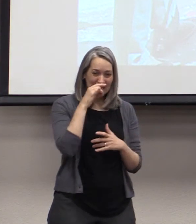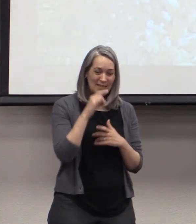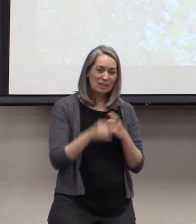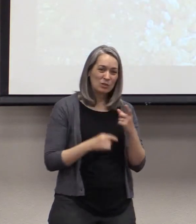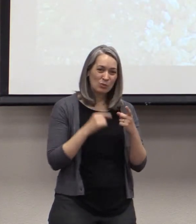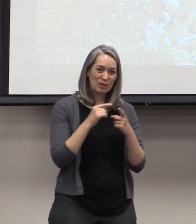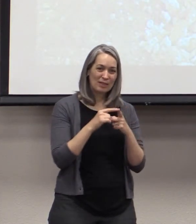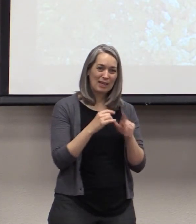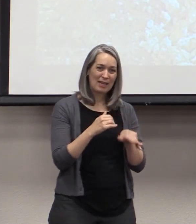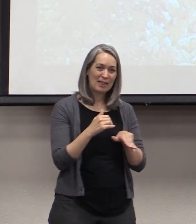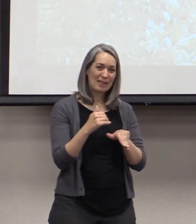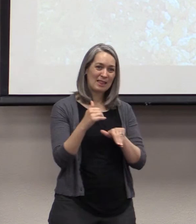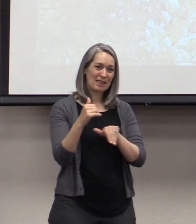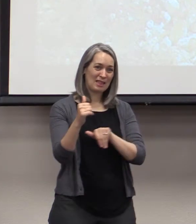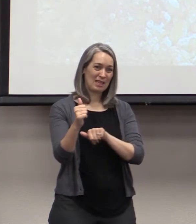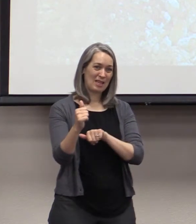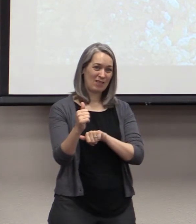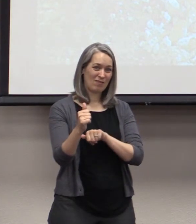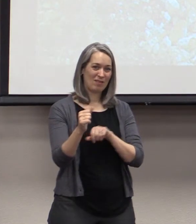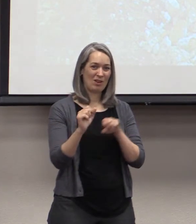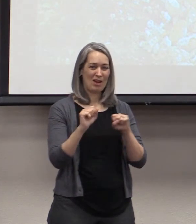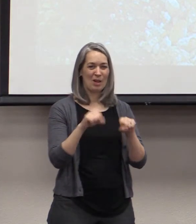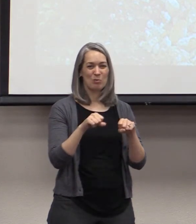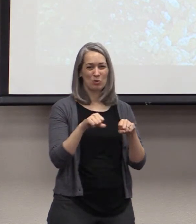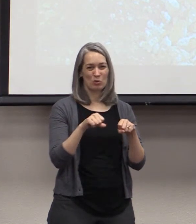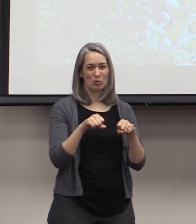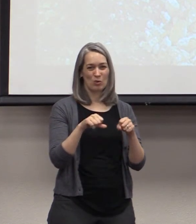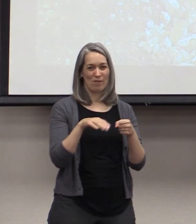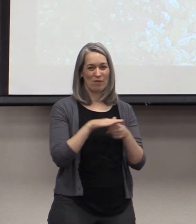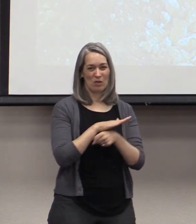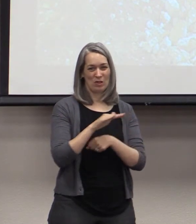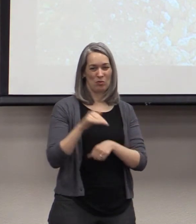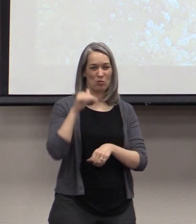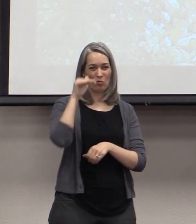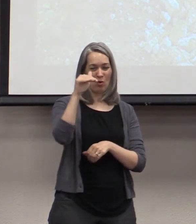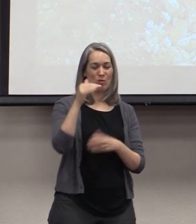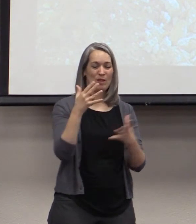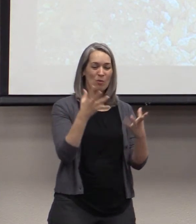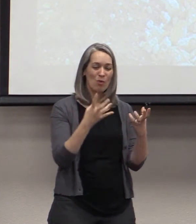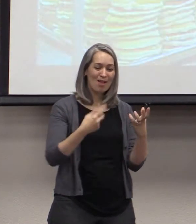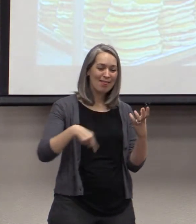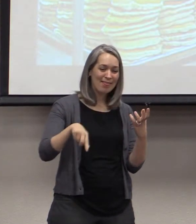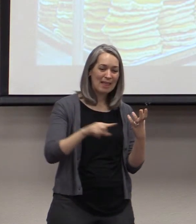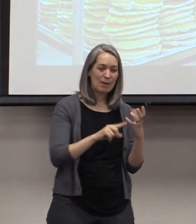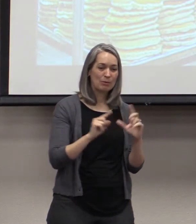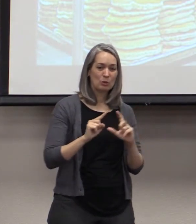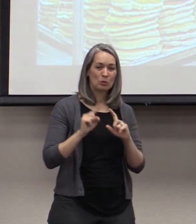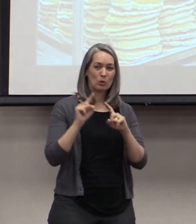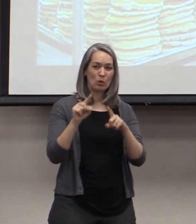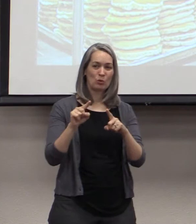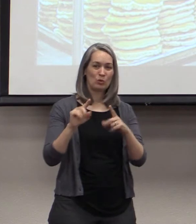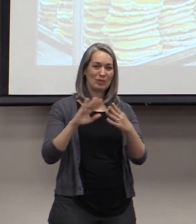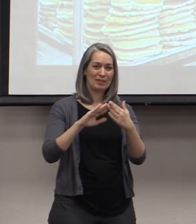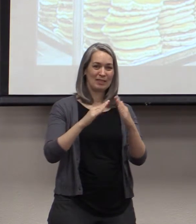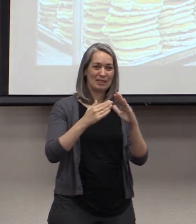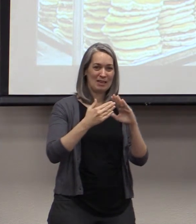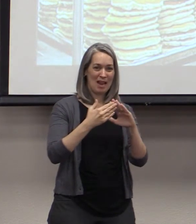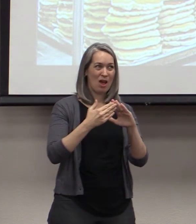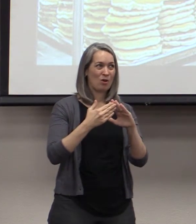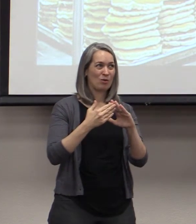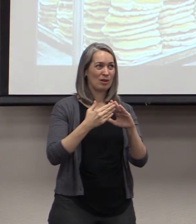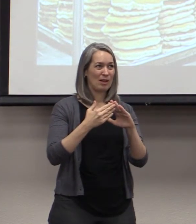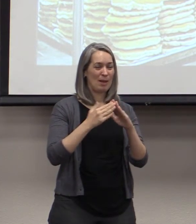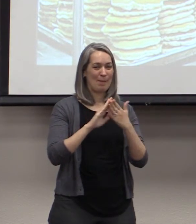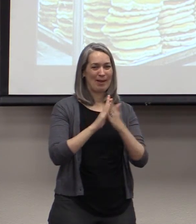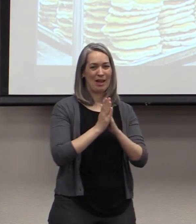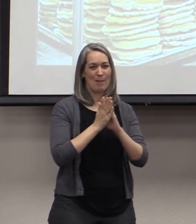they go out and whenever they're able to be fully grown, and they want them to go into the town of Anahuac and then just be a light